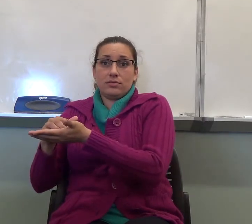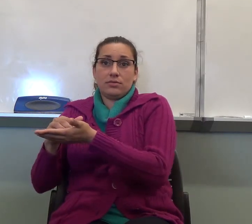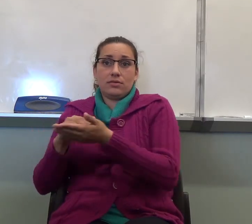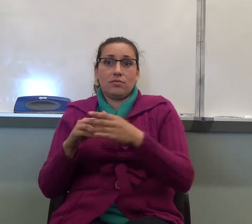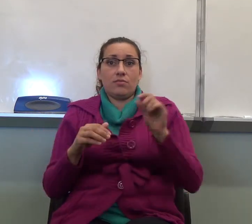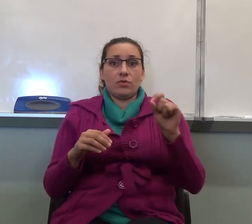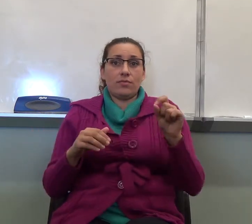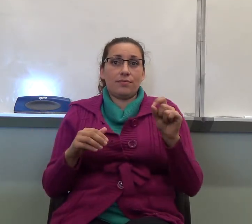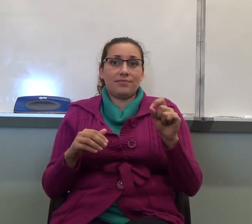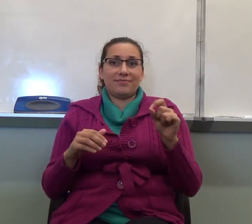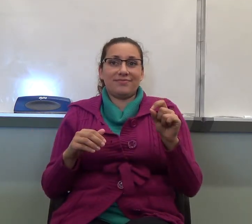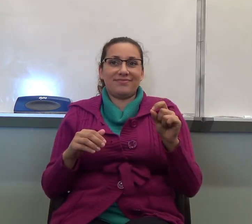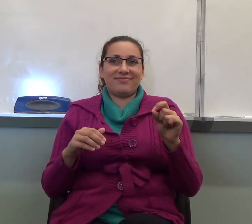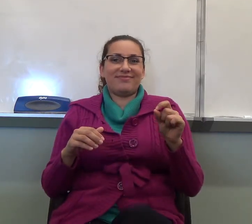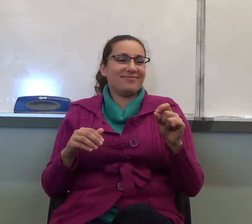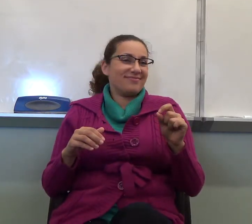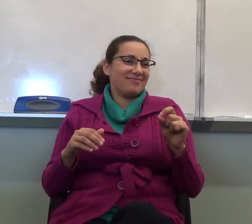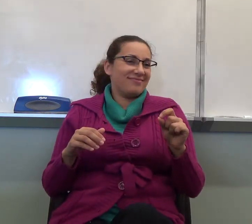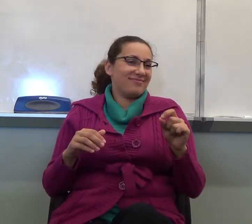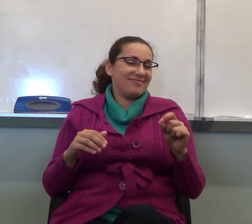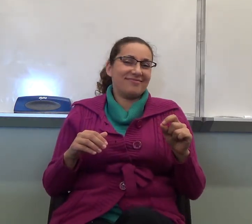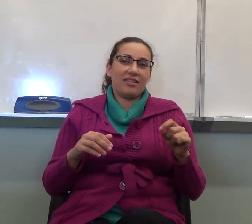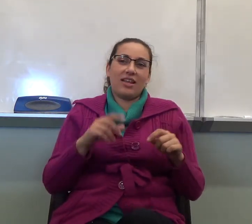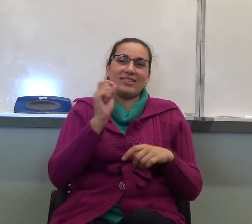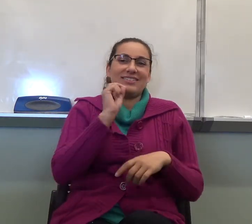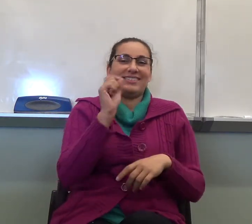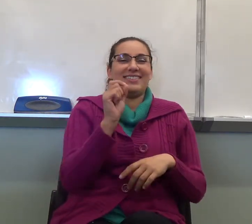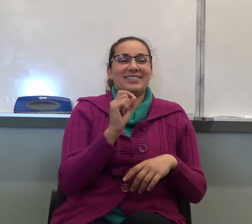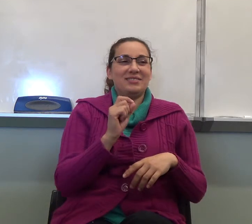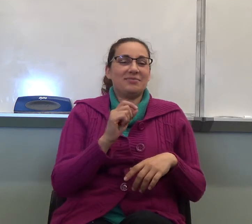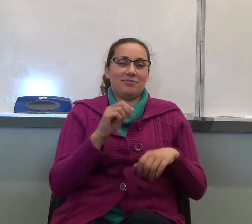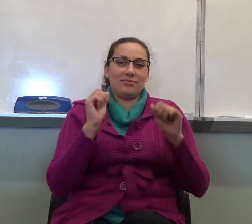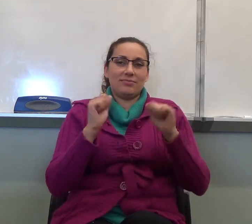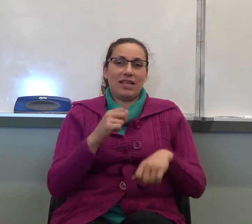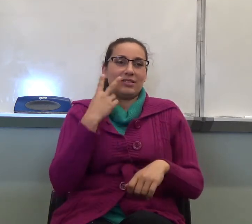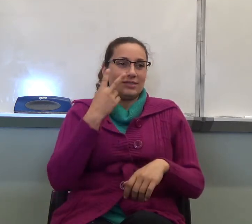are repeating decimals. Let's put it that way. So it's written the same way.